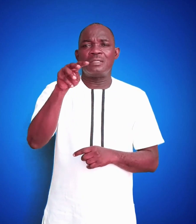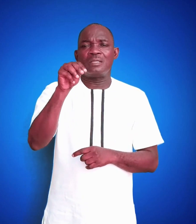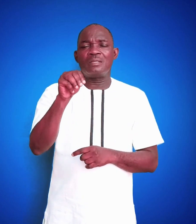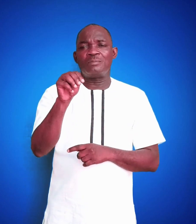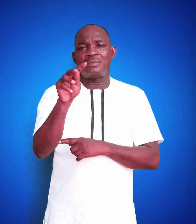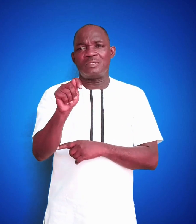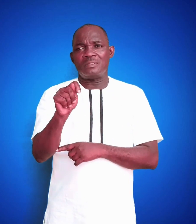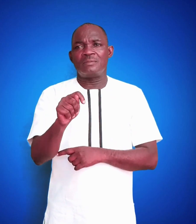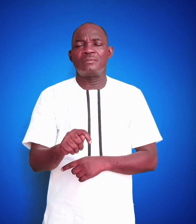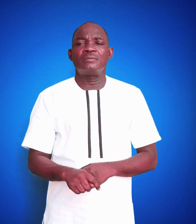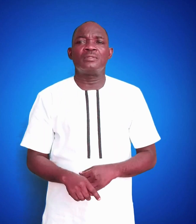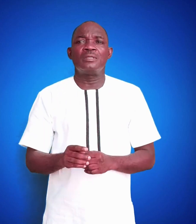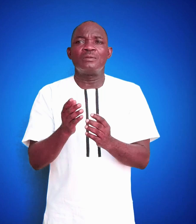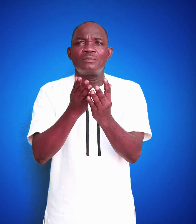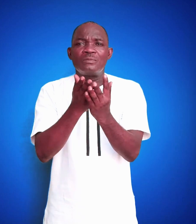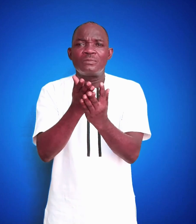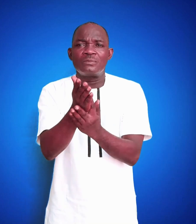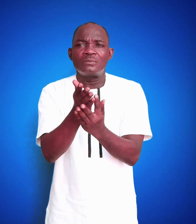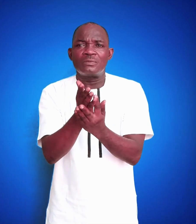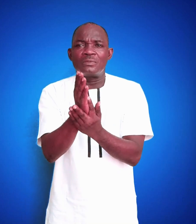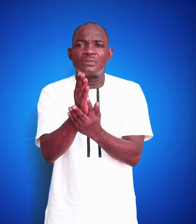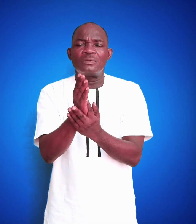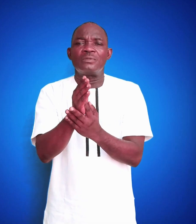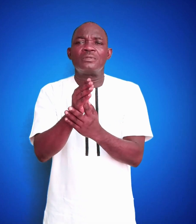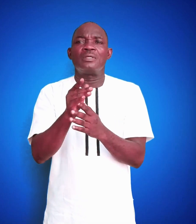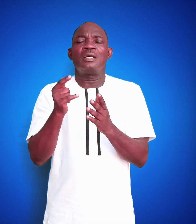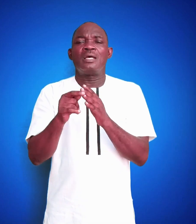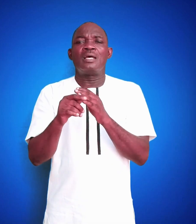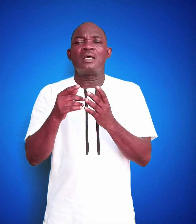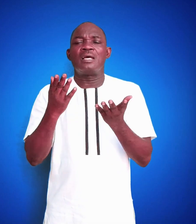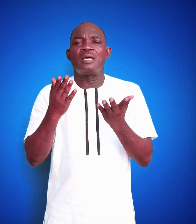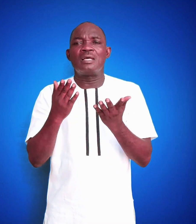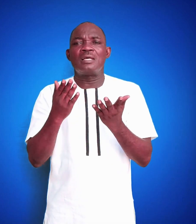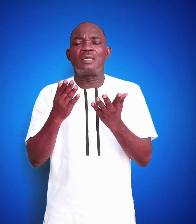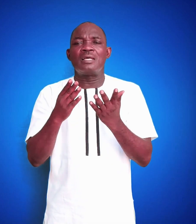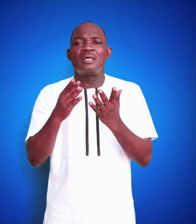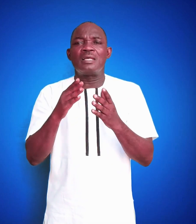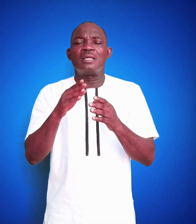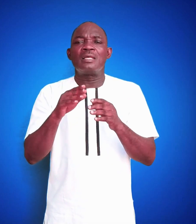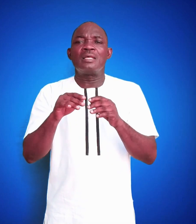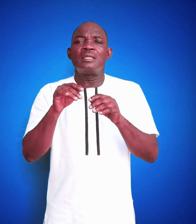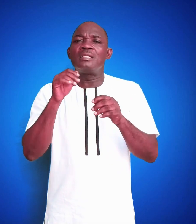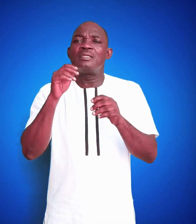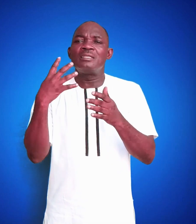(PMT) through electronic enumeration.